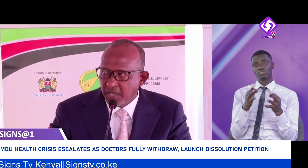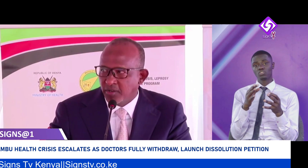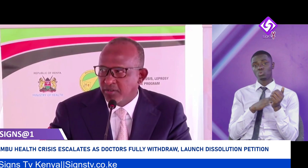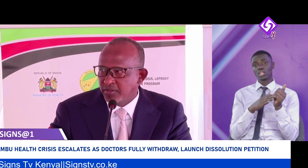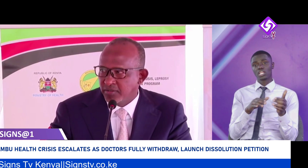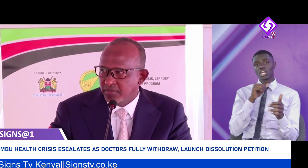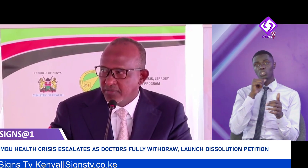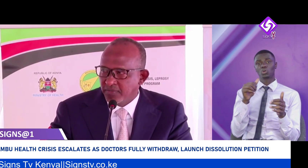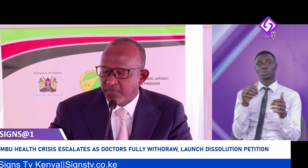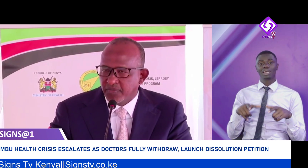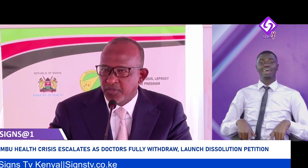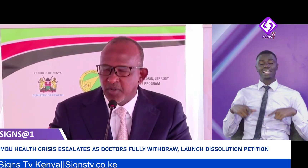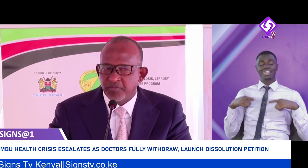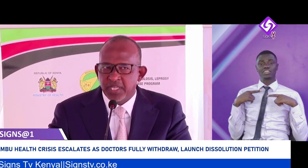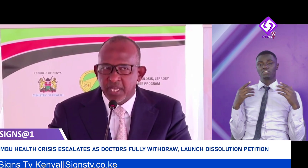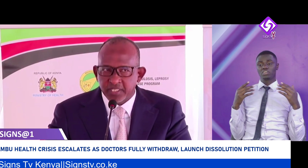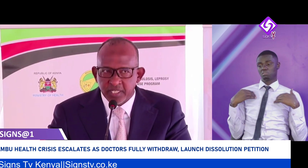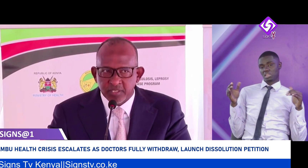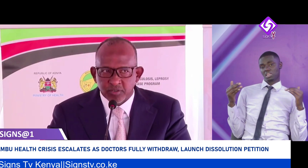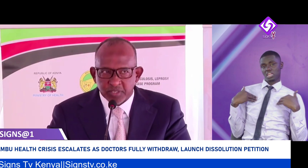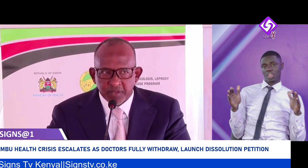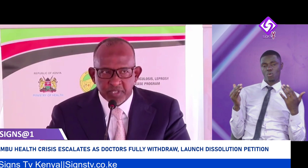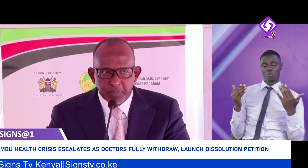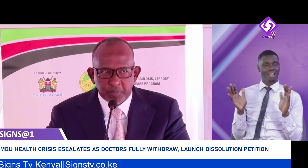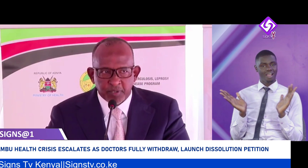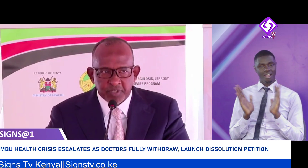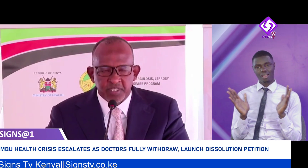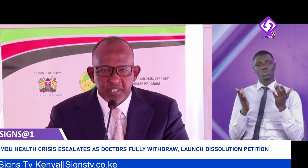denial. You have been elected to serve the people of Kenya.